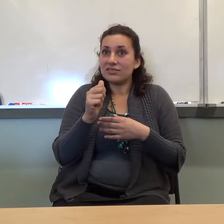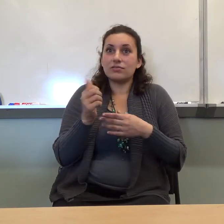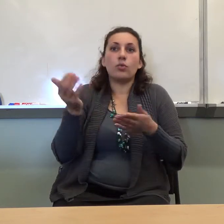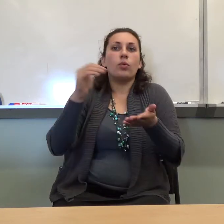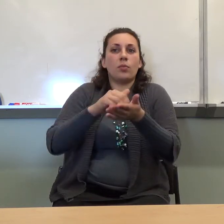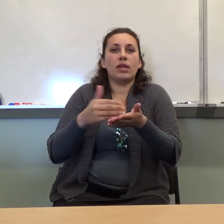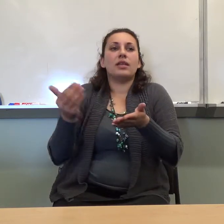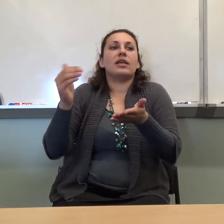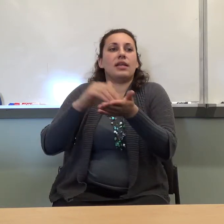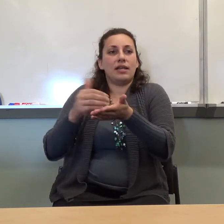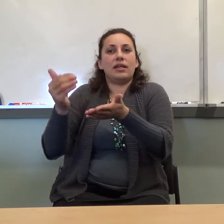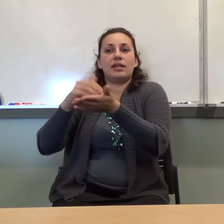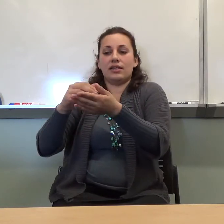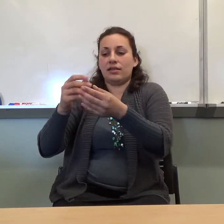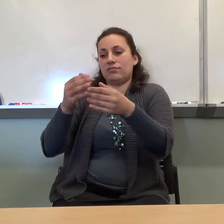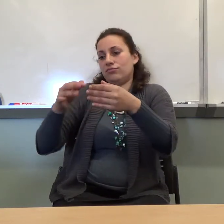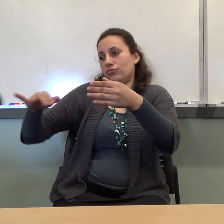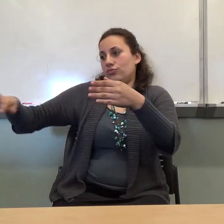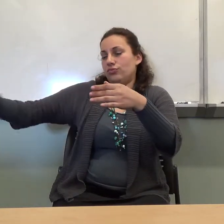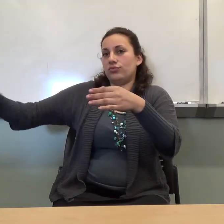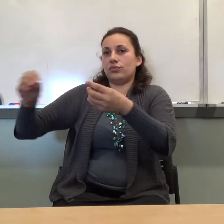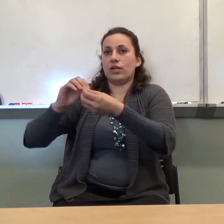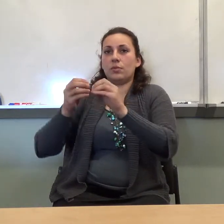Hmm. All right, so the leftover is 2. 2.